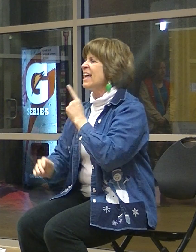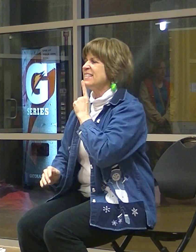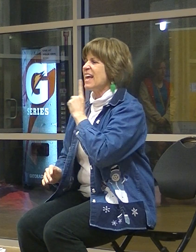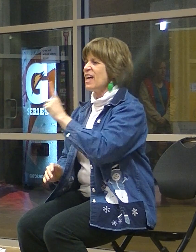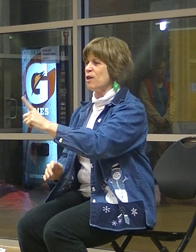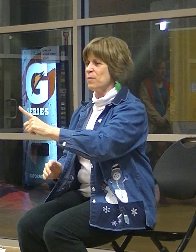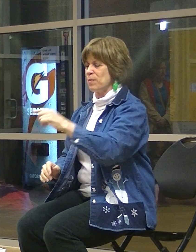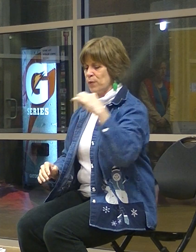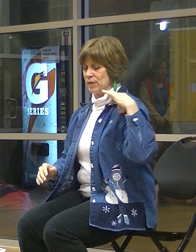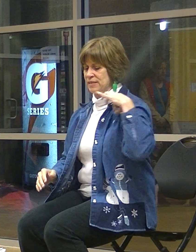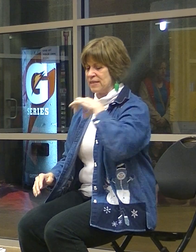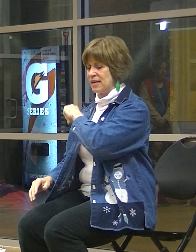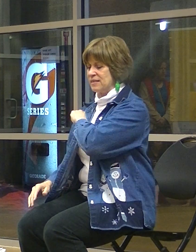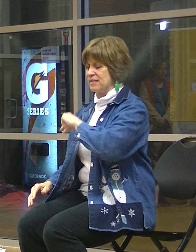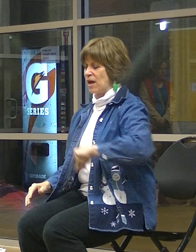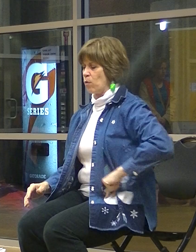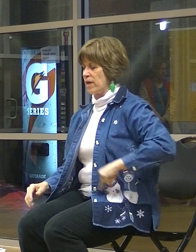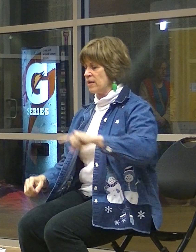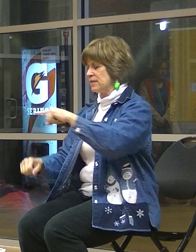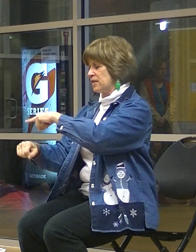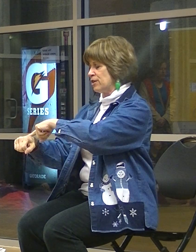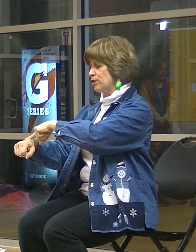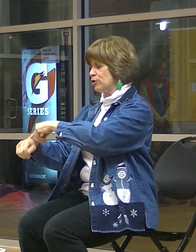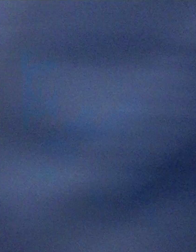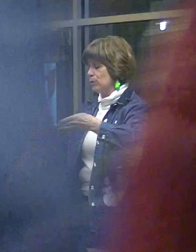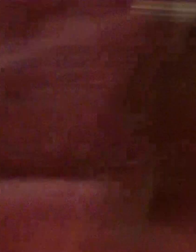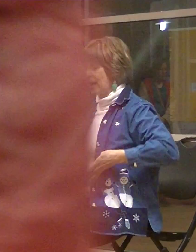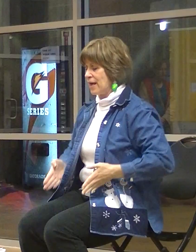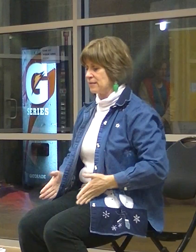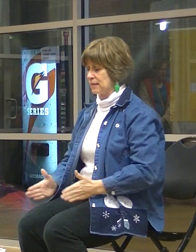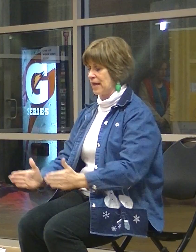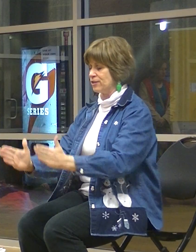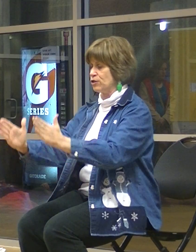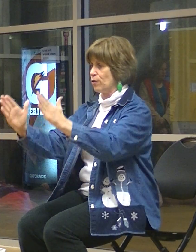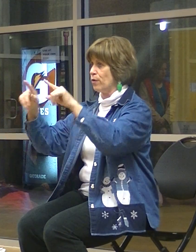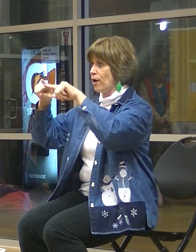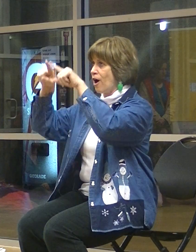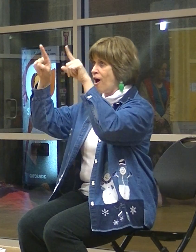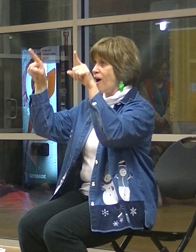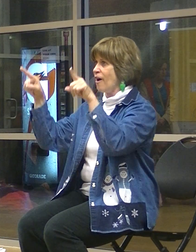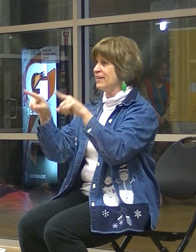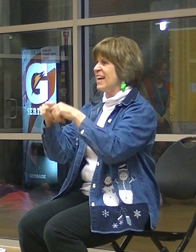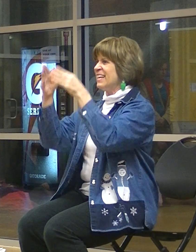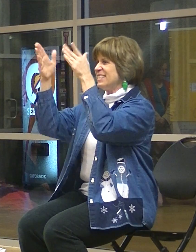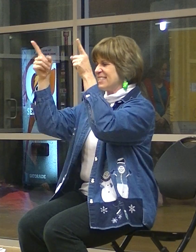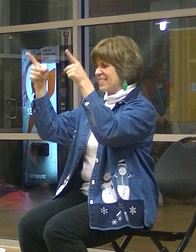Tell me, here's there's no end, if you last let your heart decide.